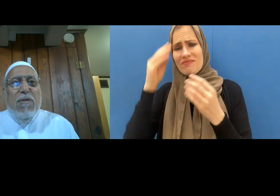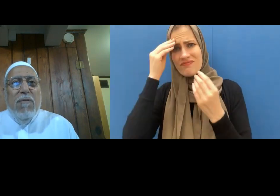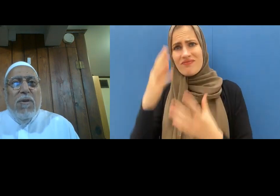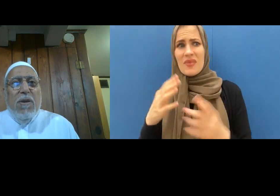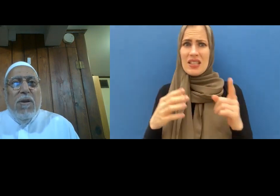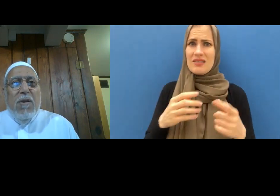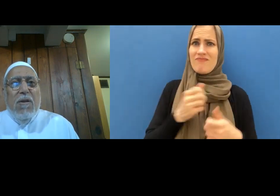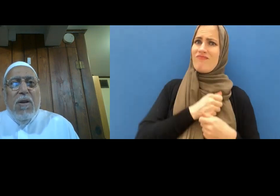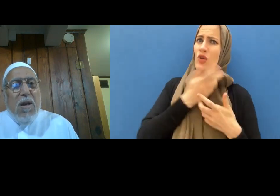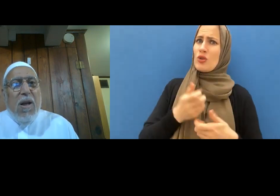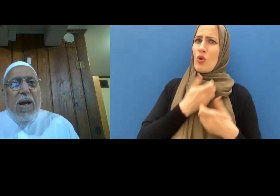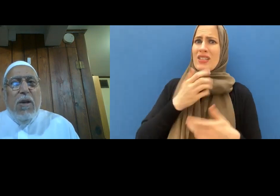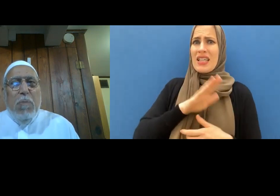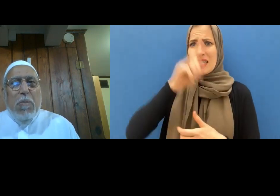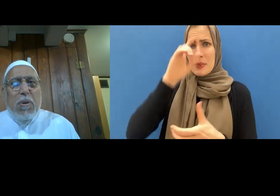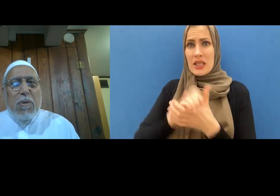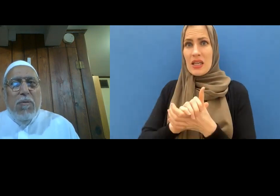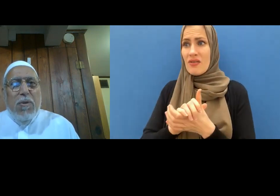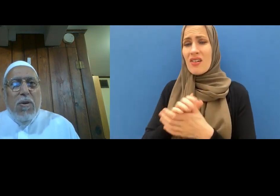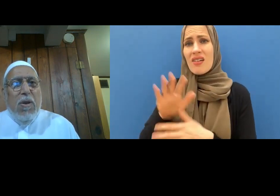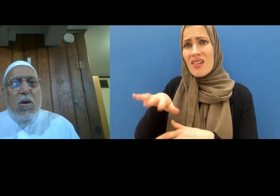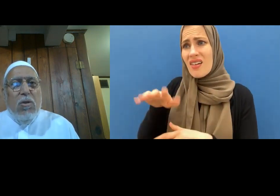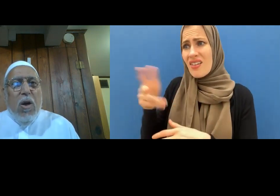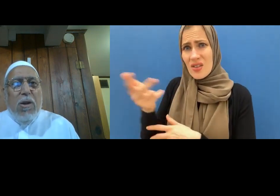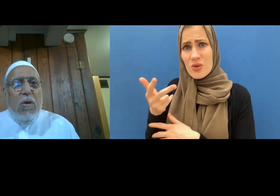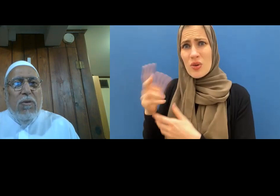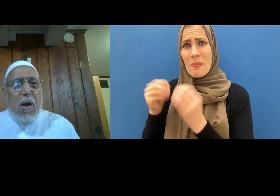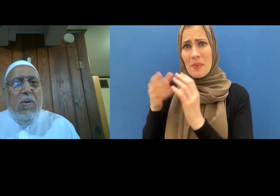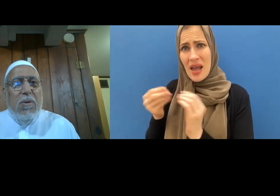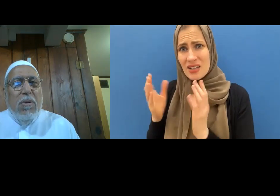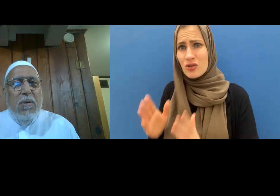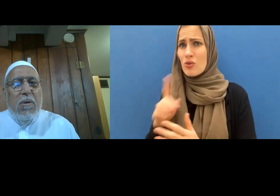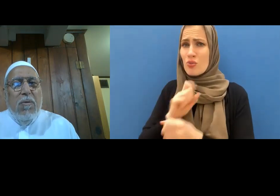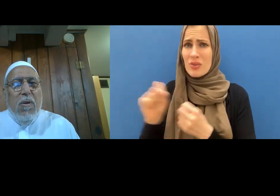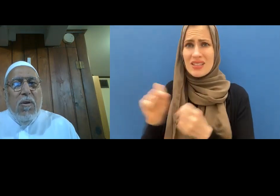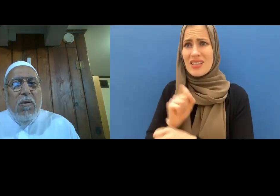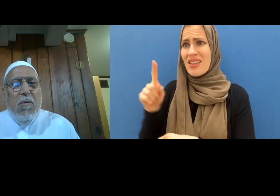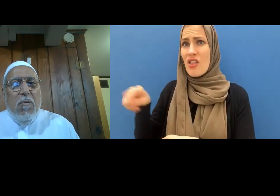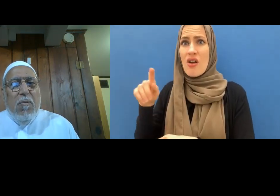belief. These are guided people. They are not talking of their own.